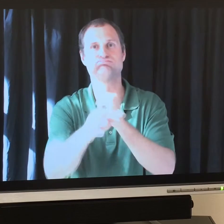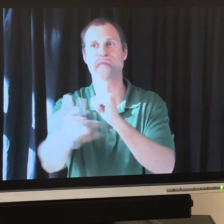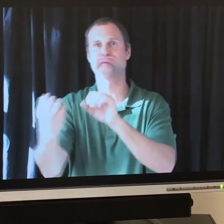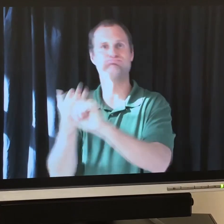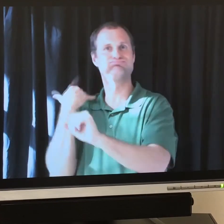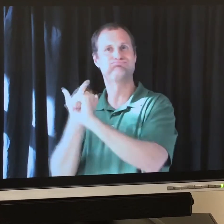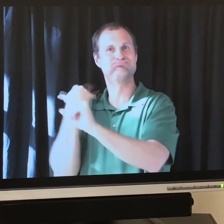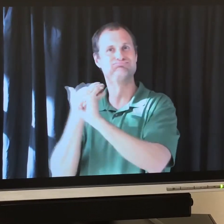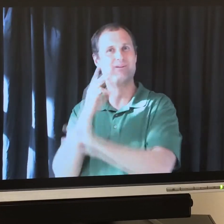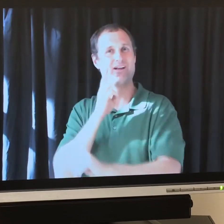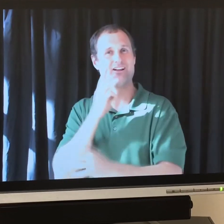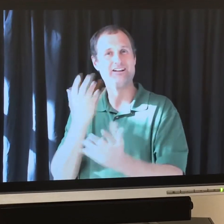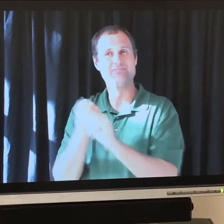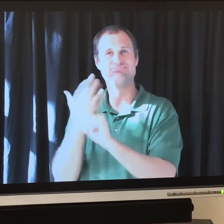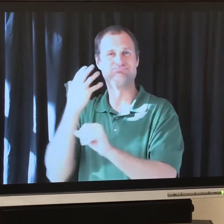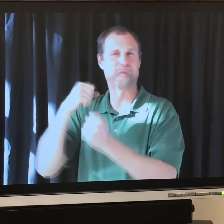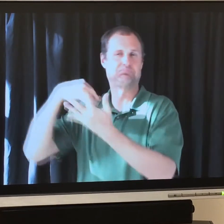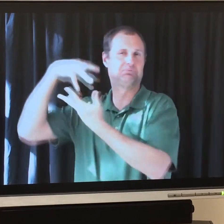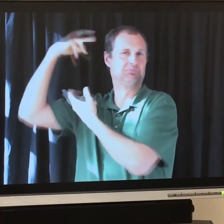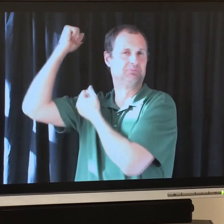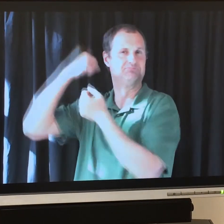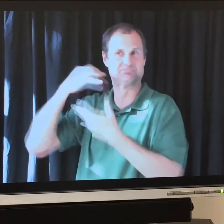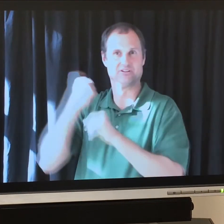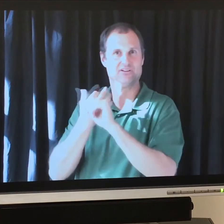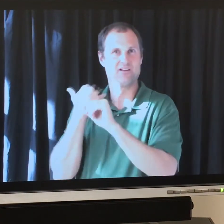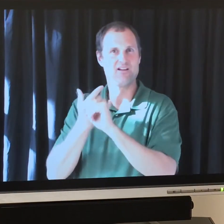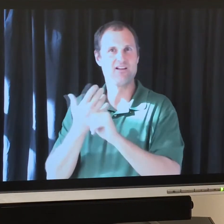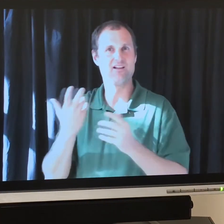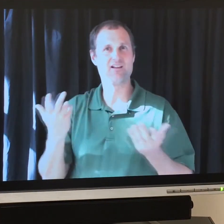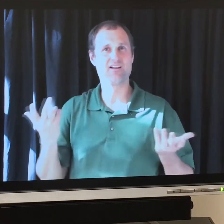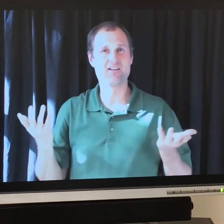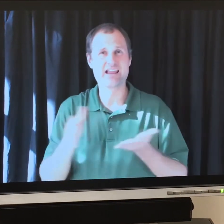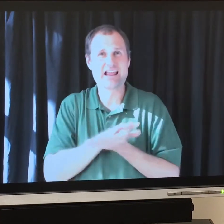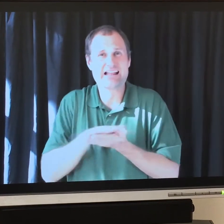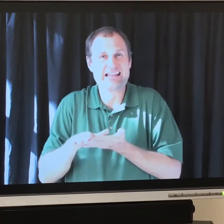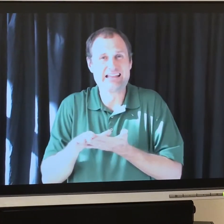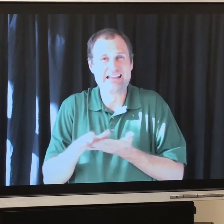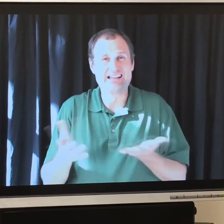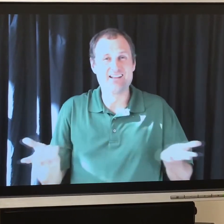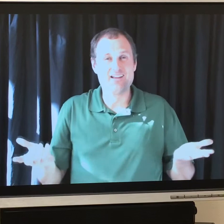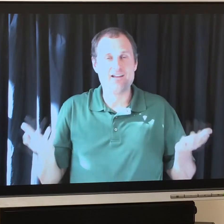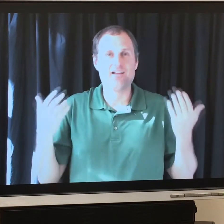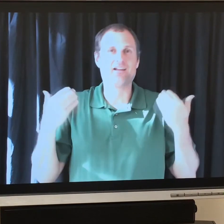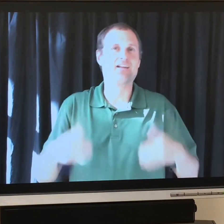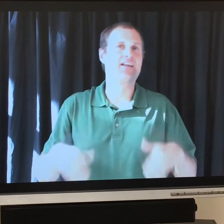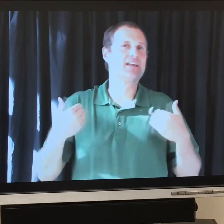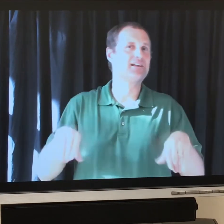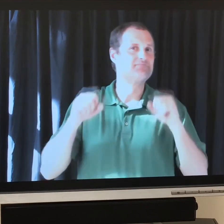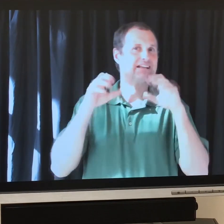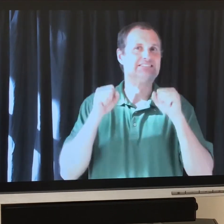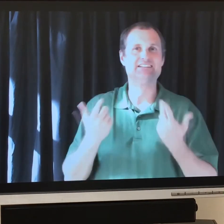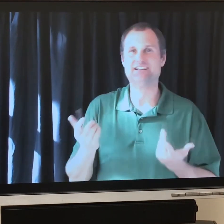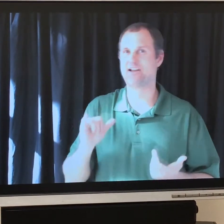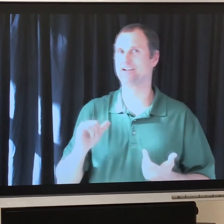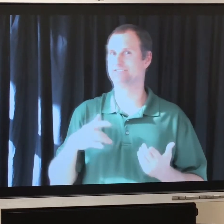it with the electrons to create water, which is the only emission in a hydrogen car. It's clean and it's